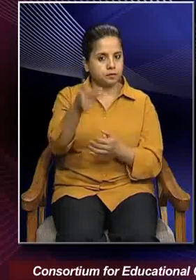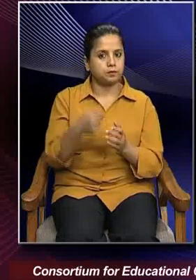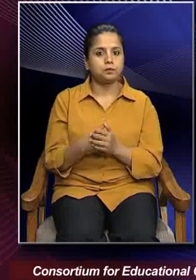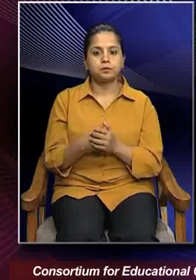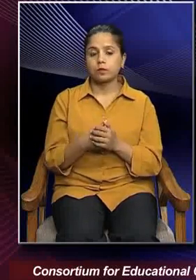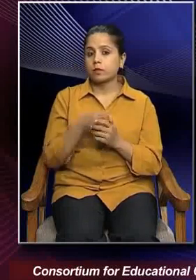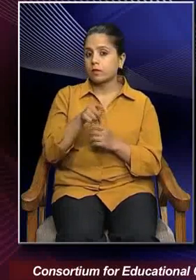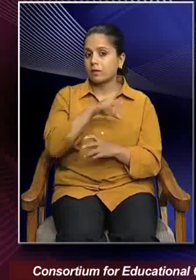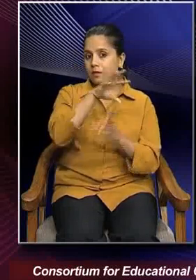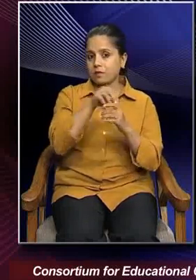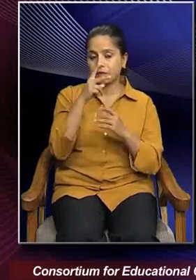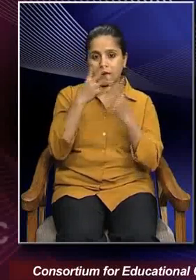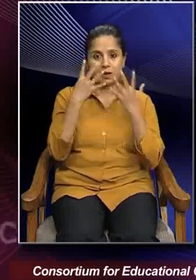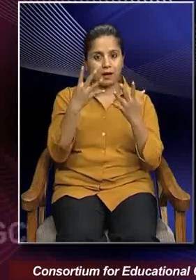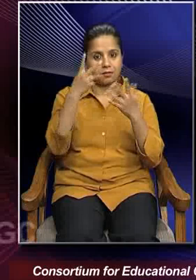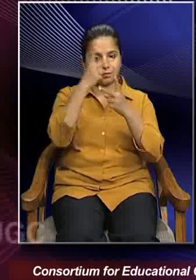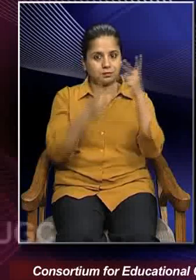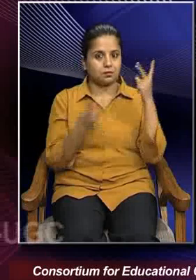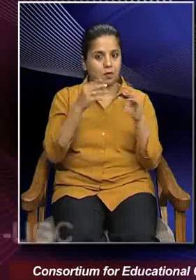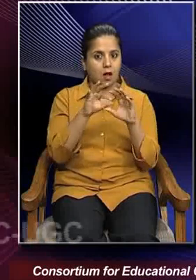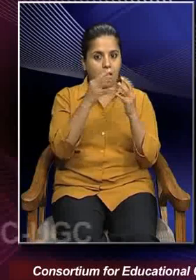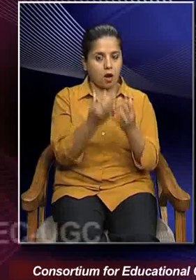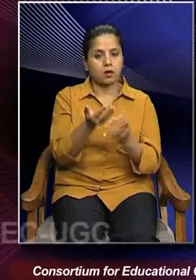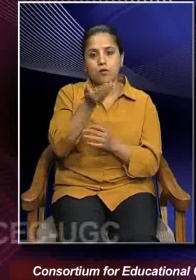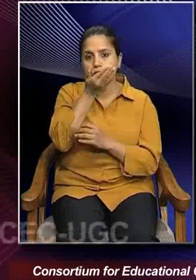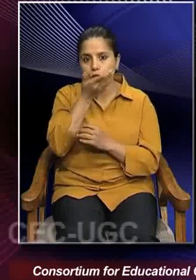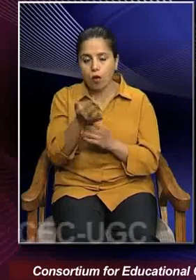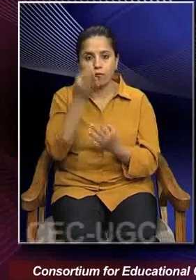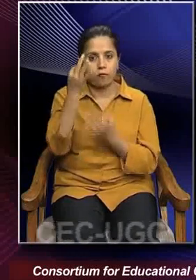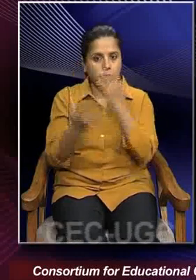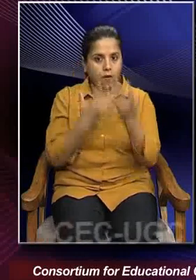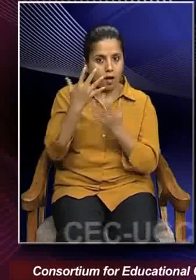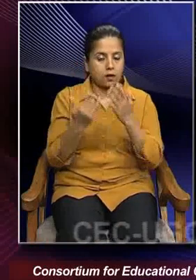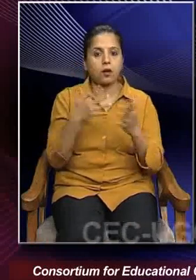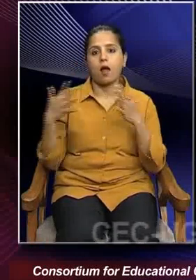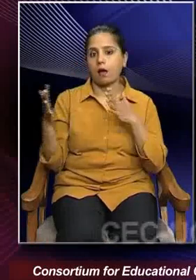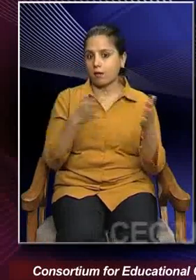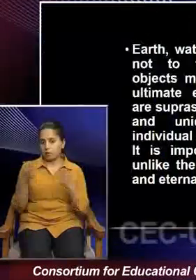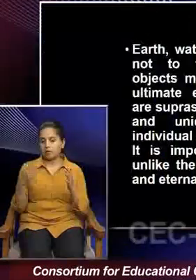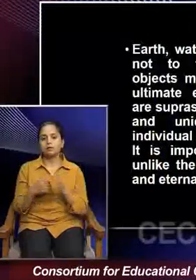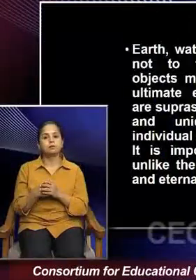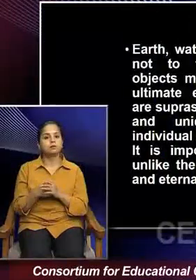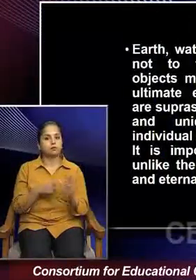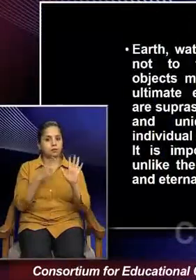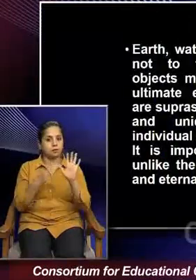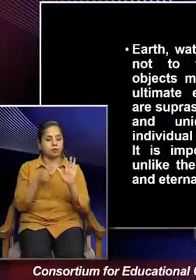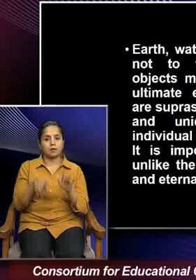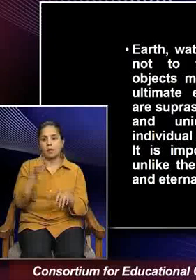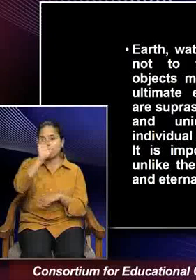Within these dravyas, earth, water, fire, air and